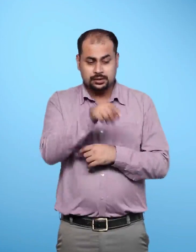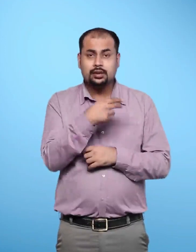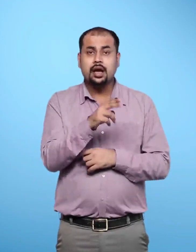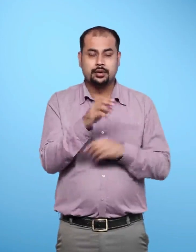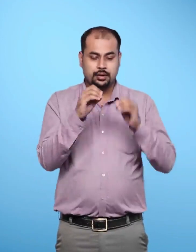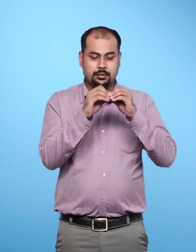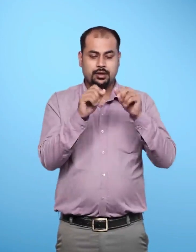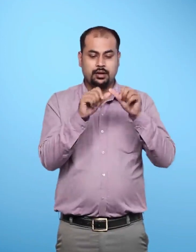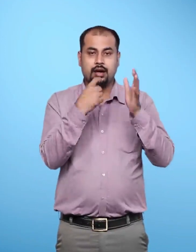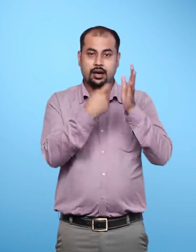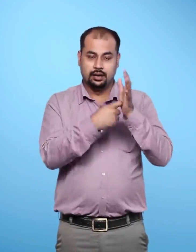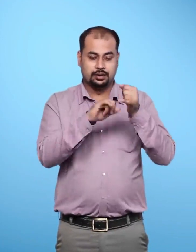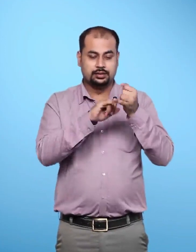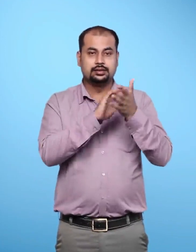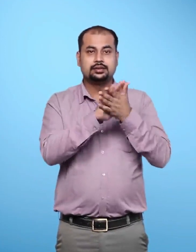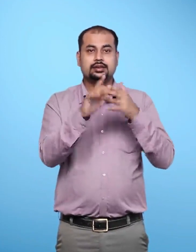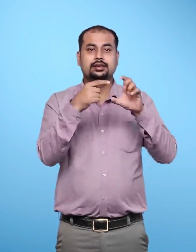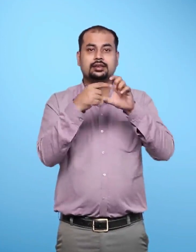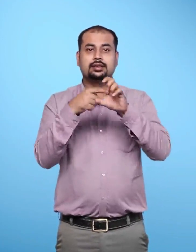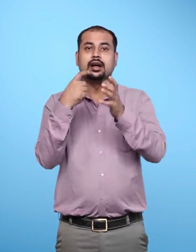Bashir has rupees 100.